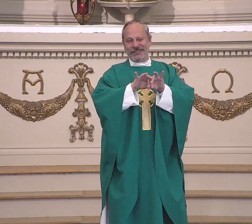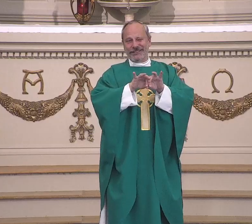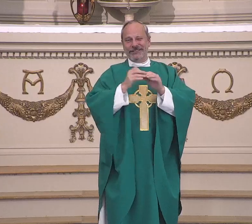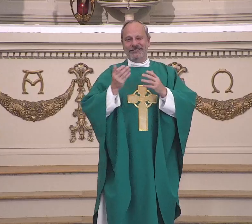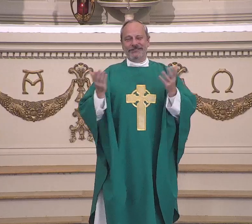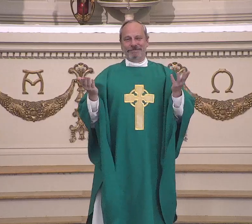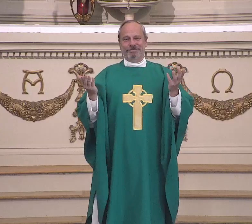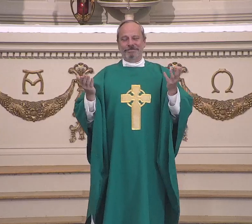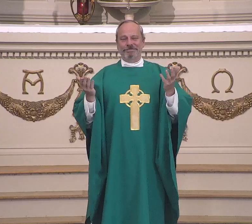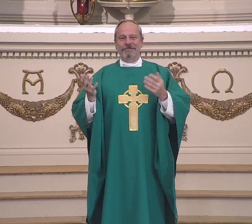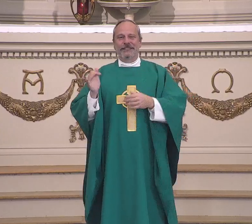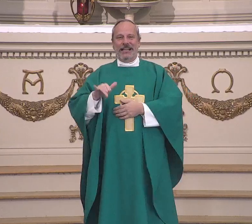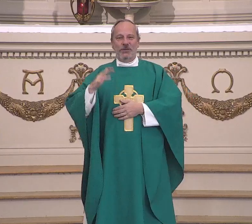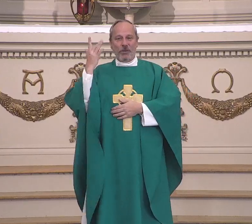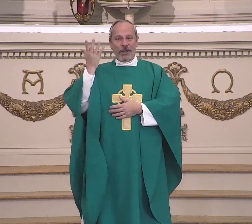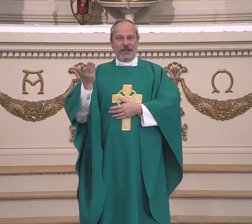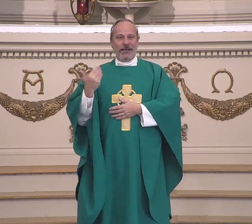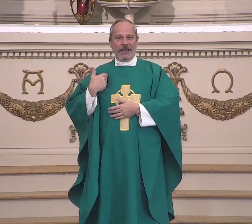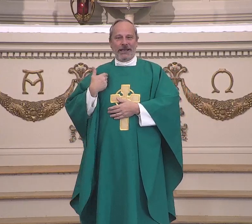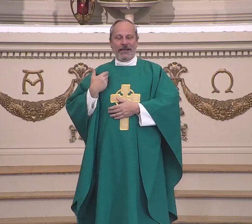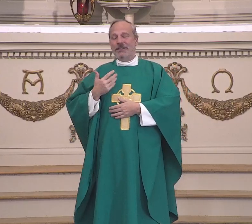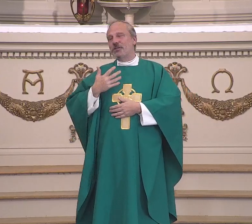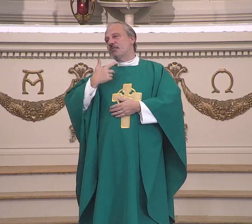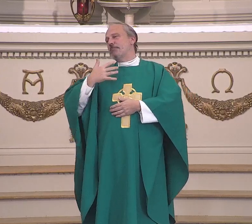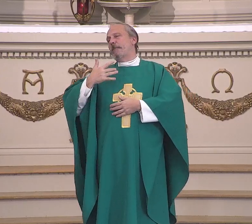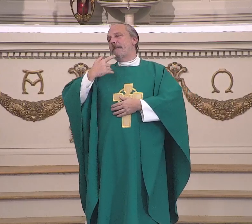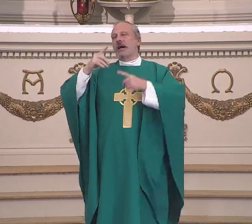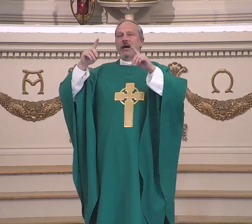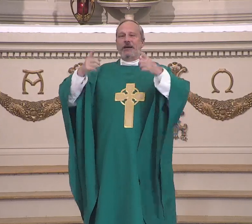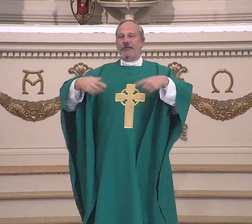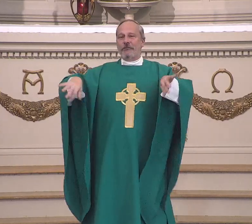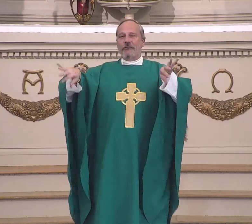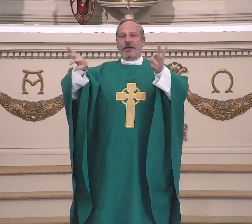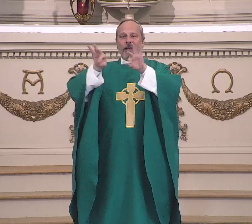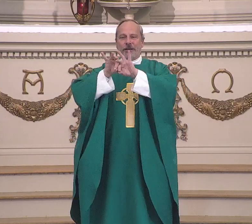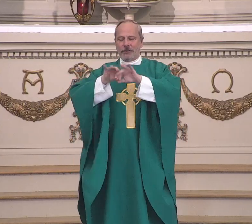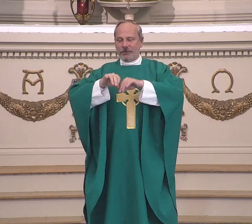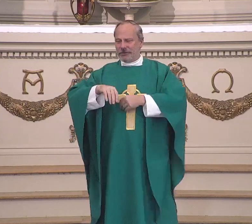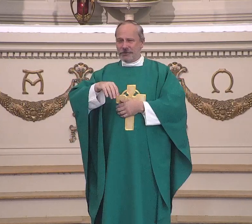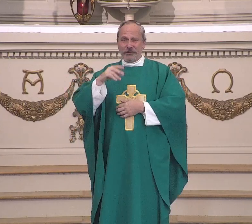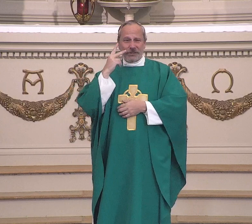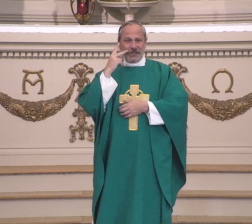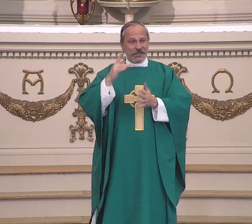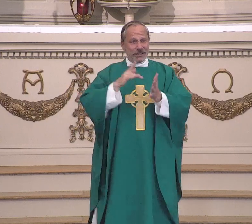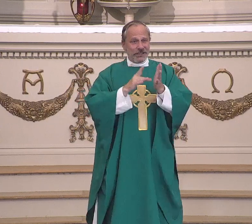But he experienced a great conversion.